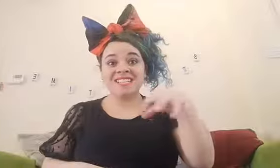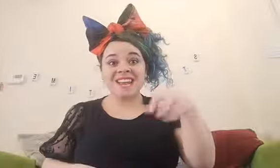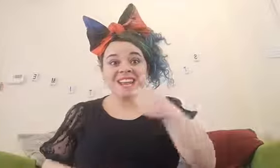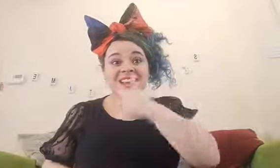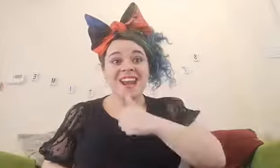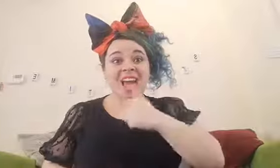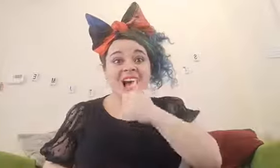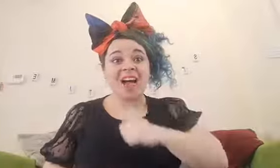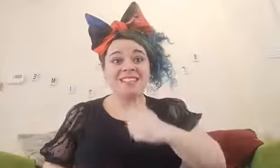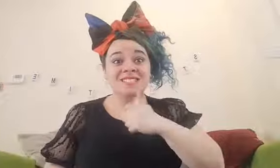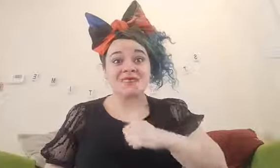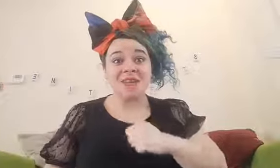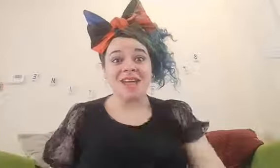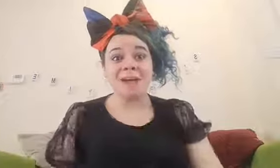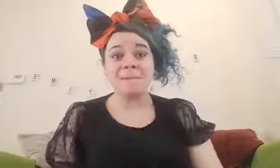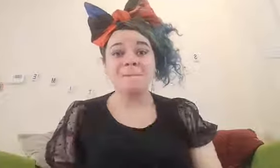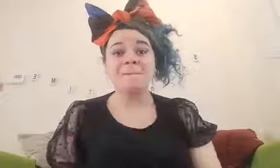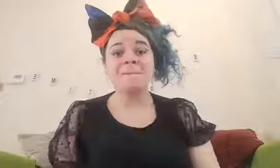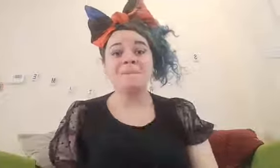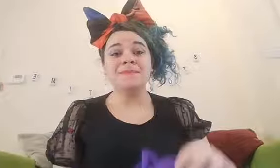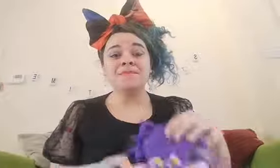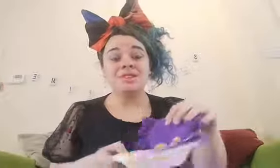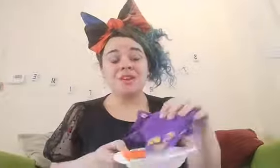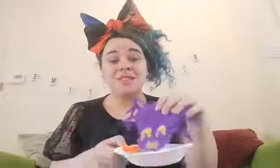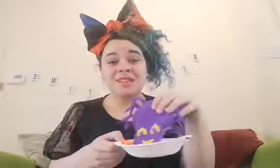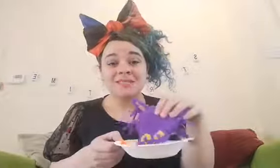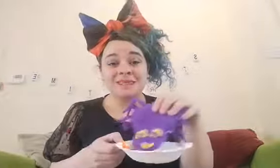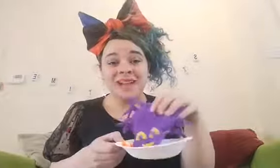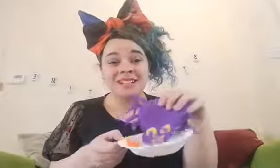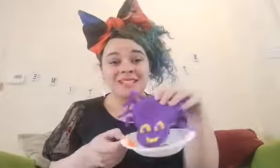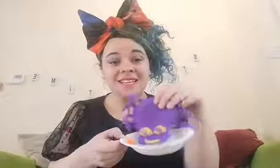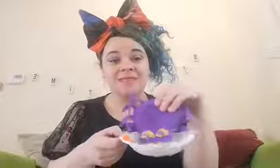jelly and ice cream. Donuts from Andy.